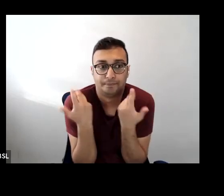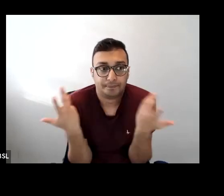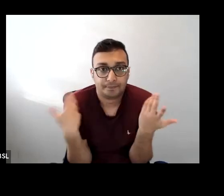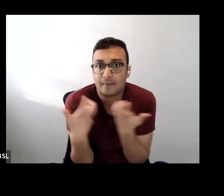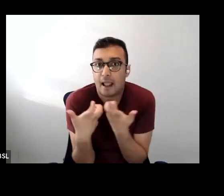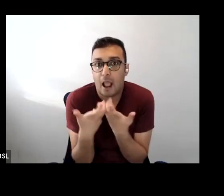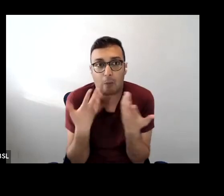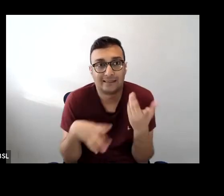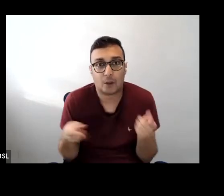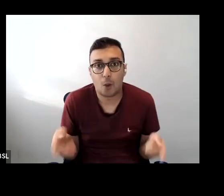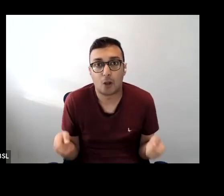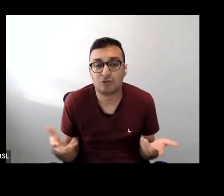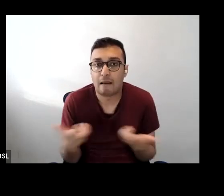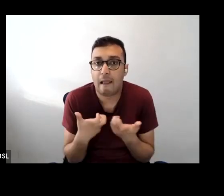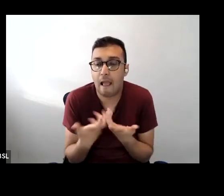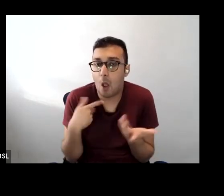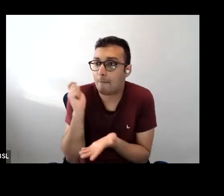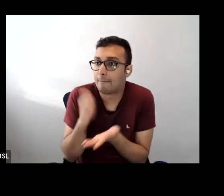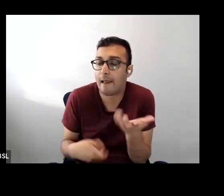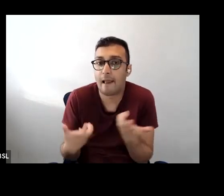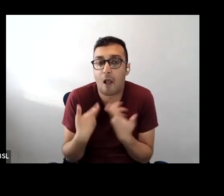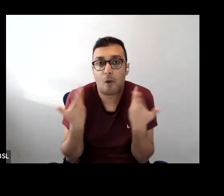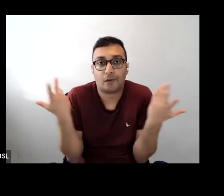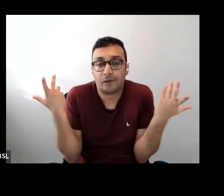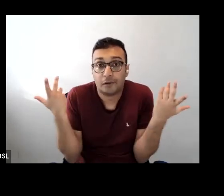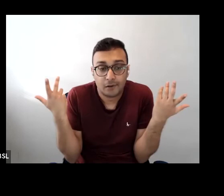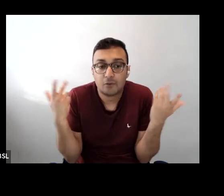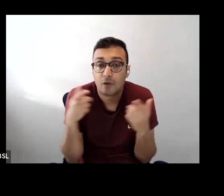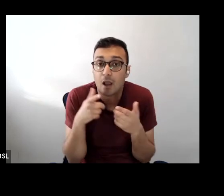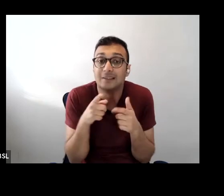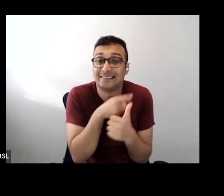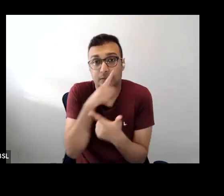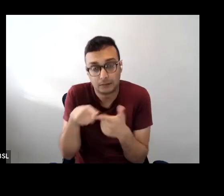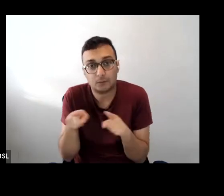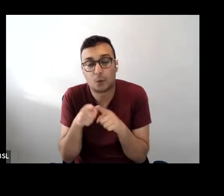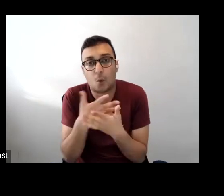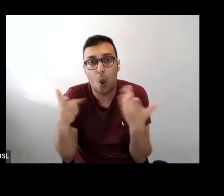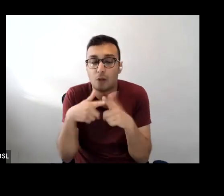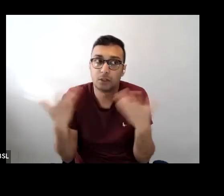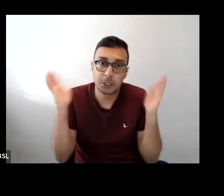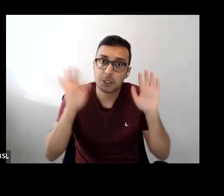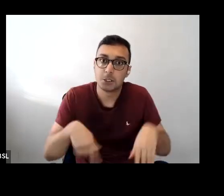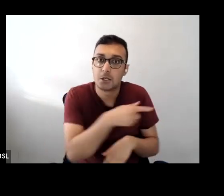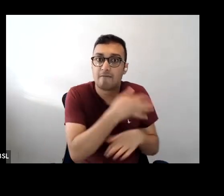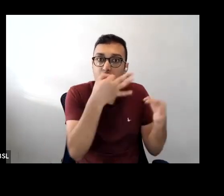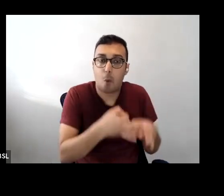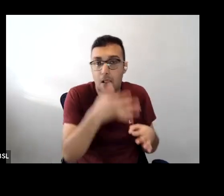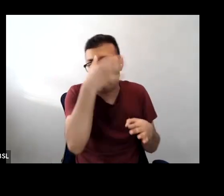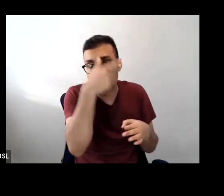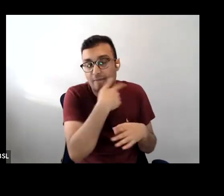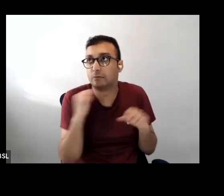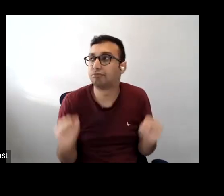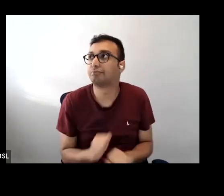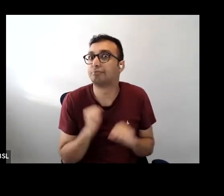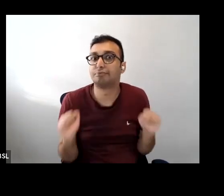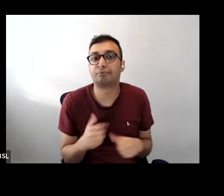But another thing that people stress was speed. So actually often to get AT through the formal providers, through, for example, the health system,